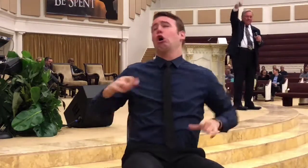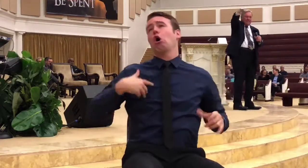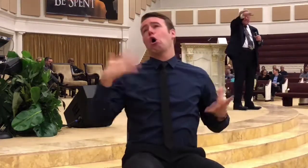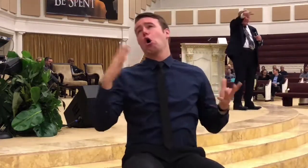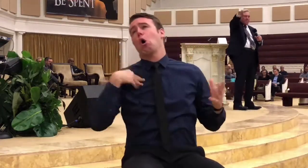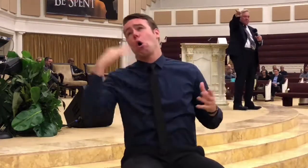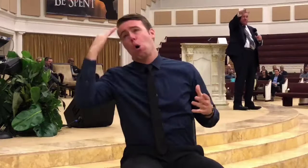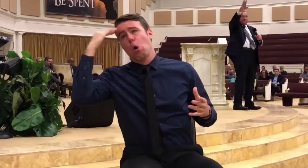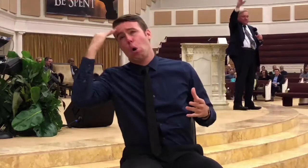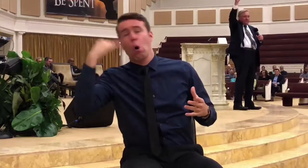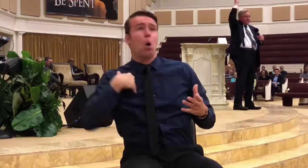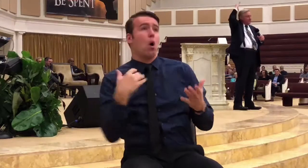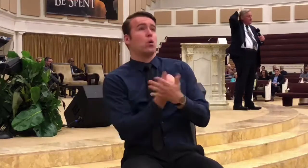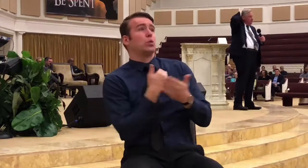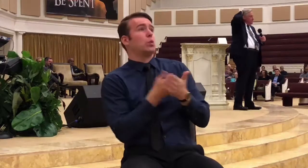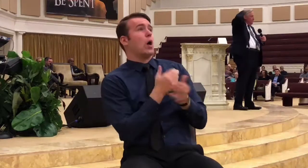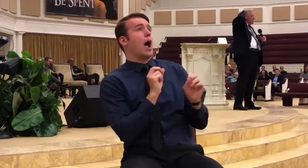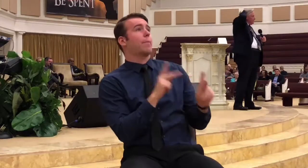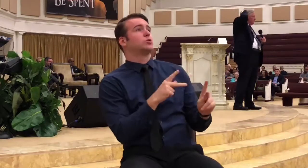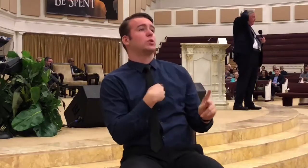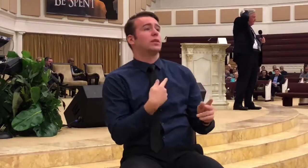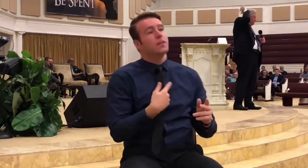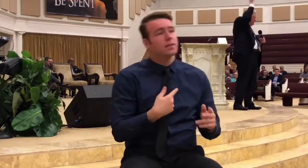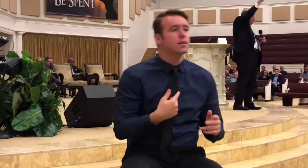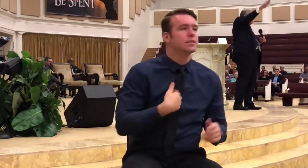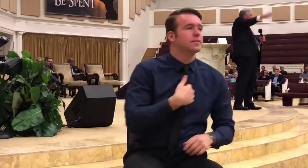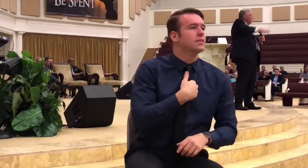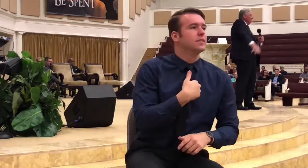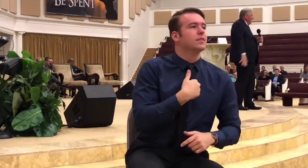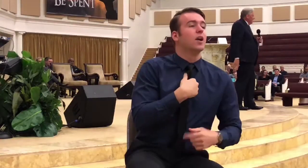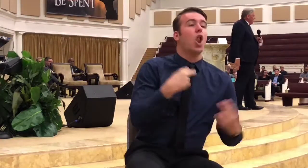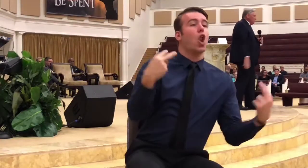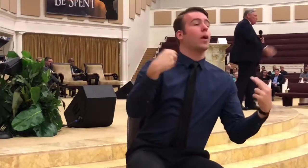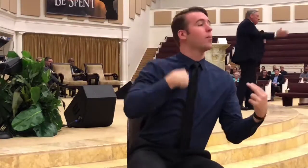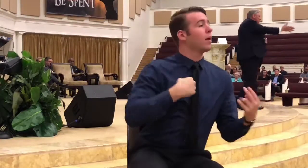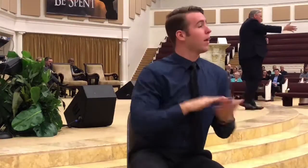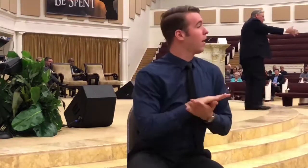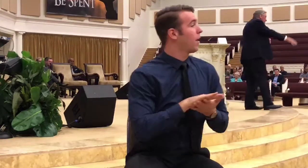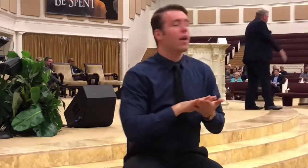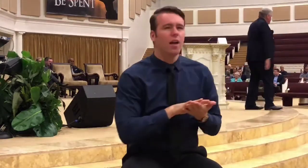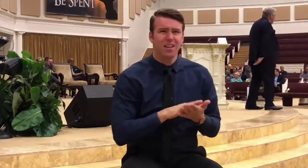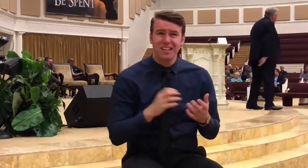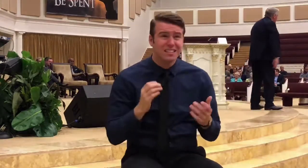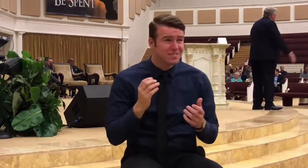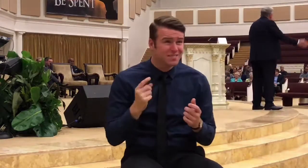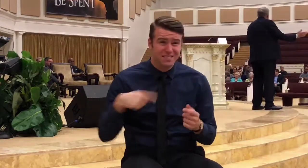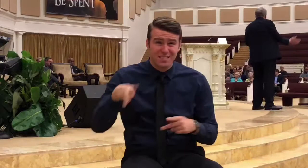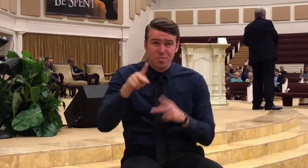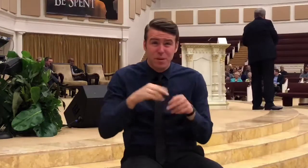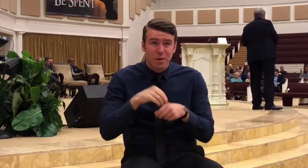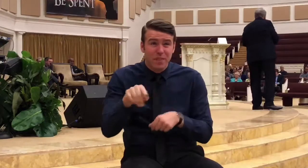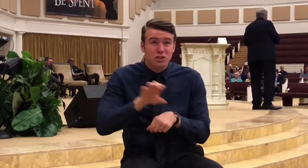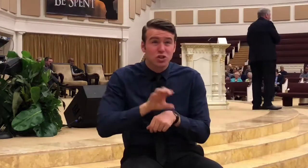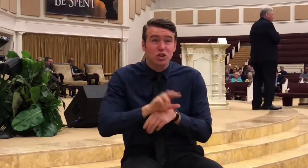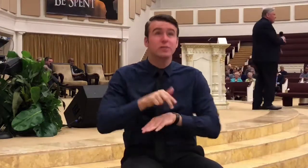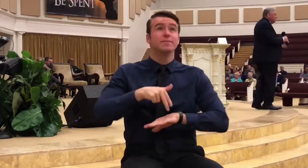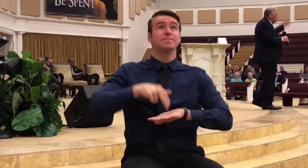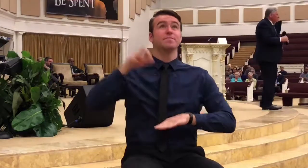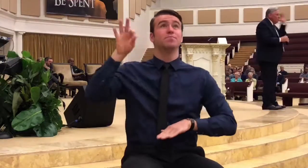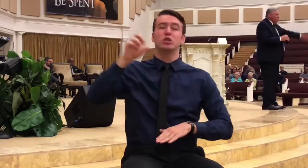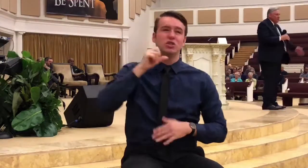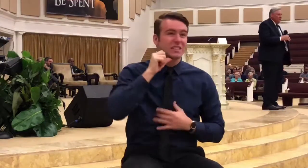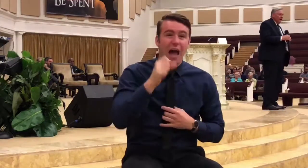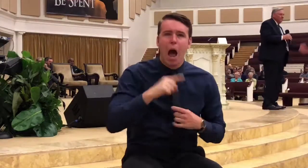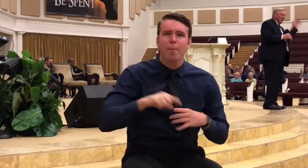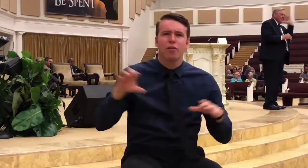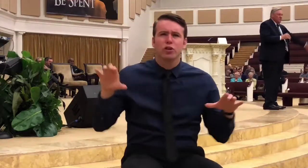a glitzy little opportunity for you to scratch your itch. And oh, my God. And there's people in this church that never been in this pulpit in their life that are